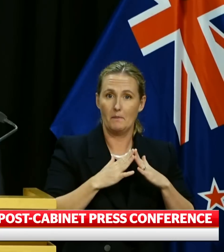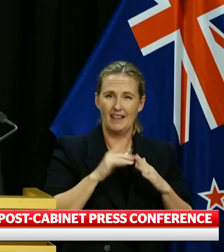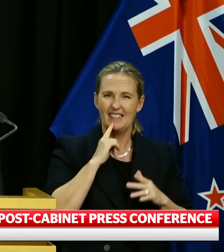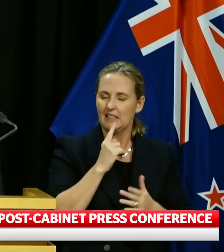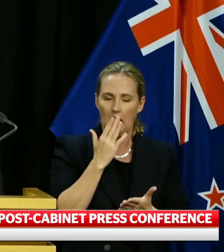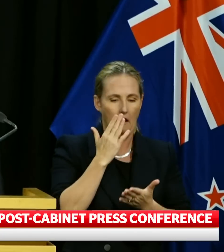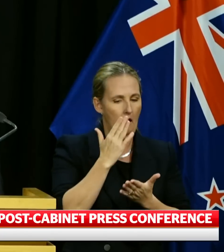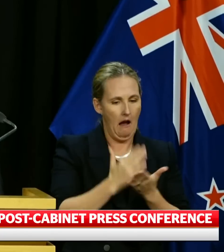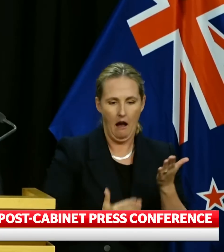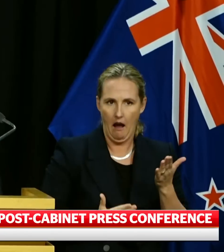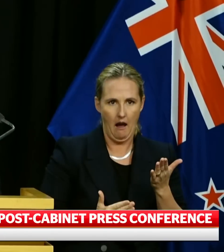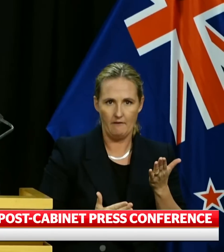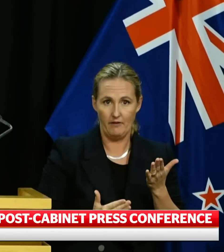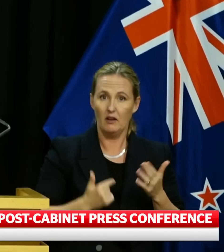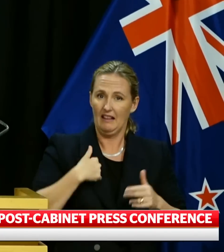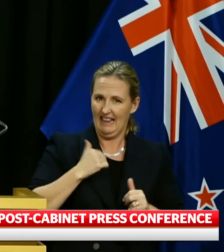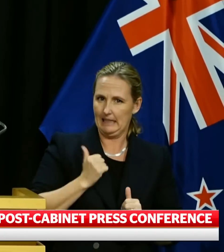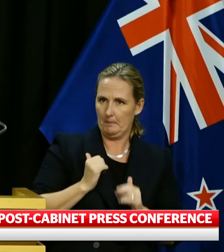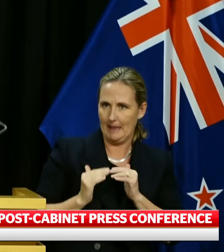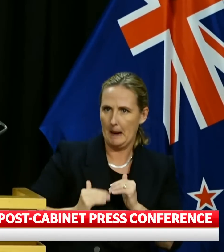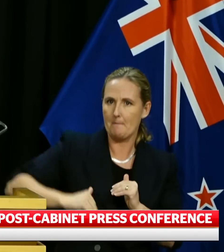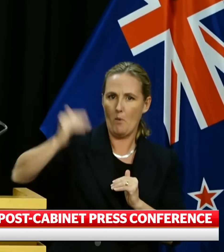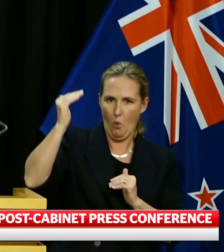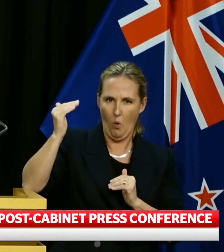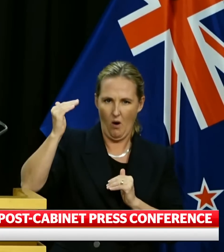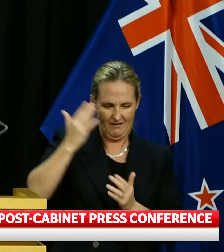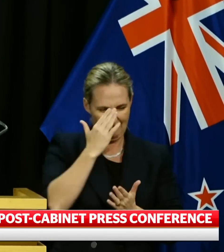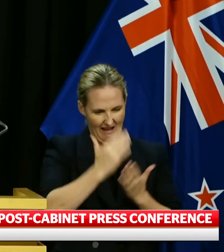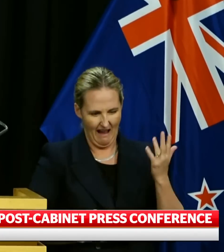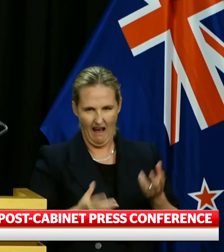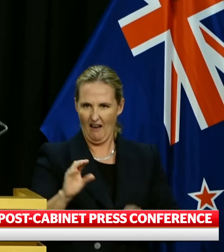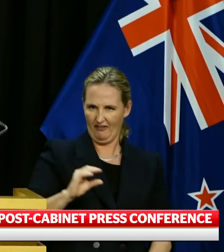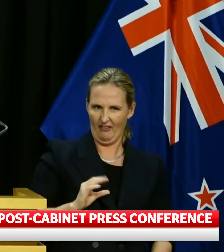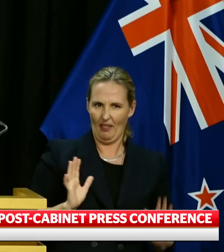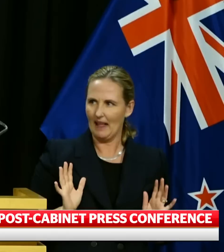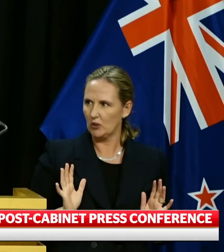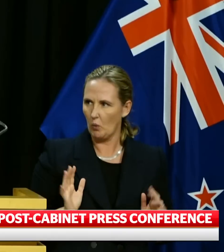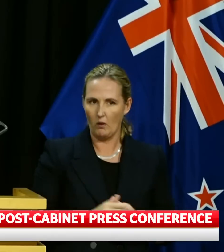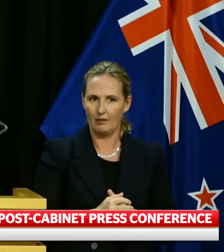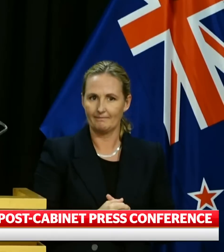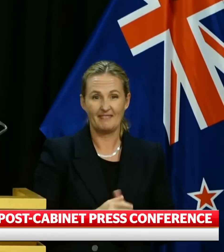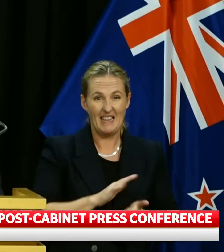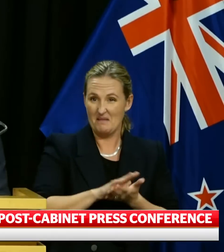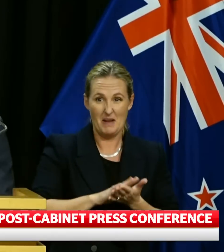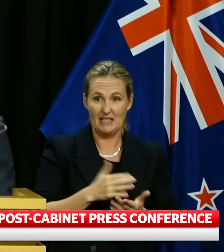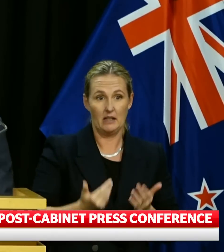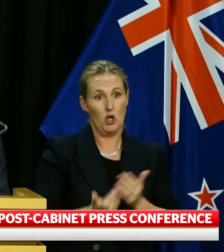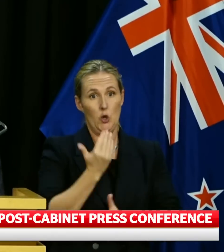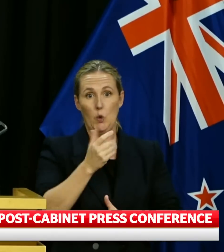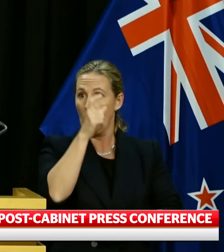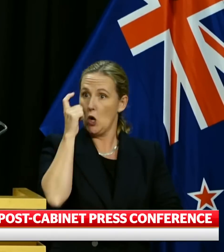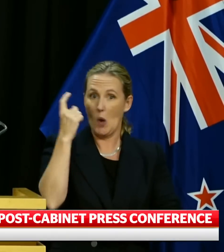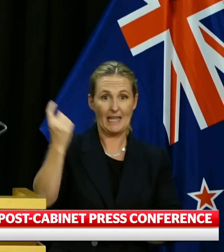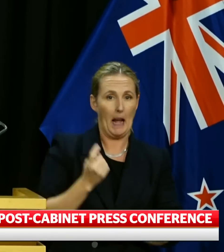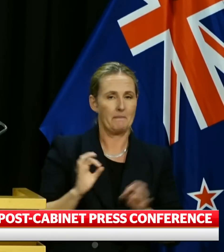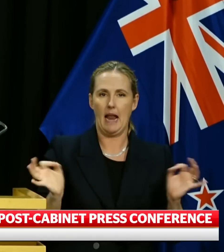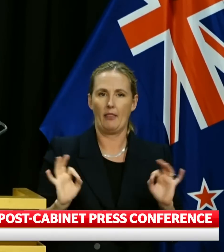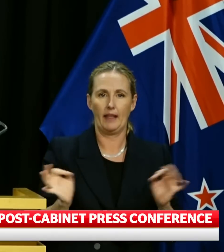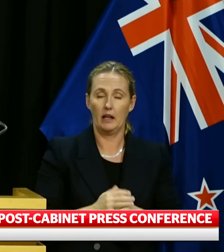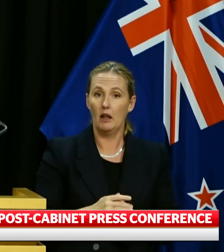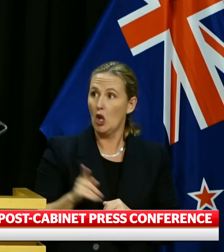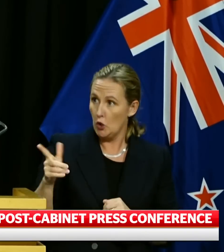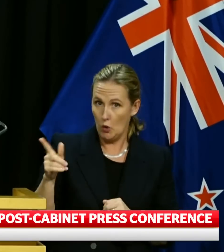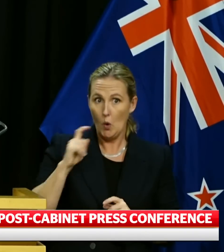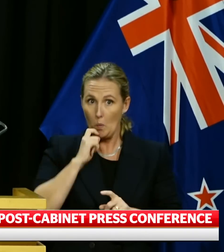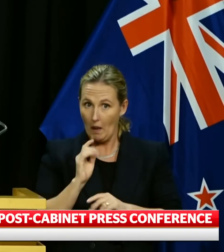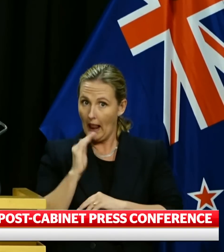stop nurses or attract more nurses to the sector. Is there any more money coming for aged care nurses? You